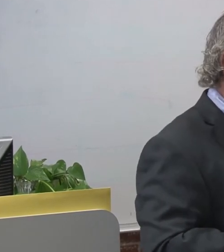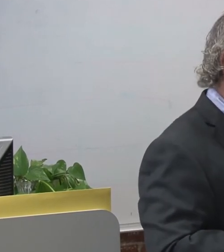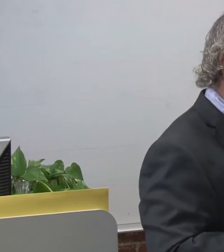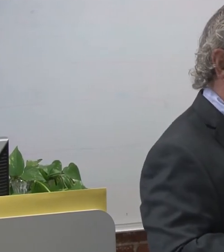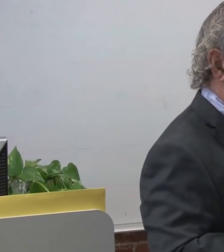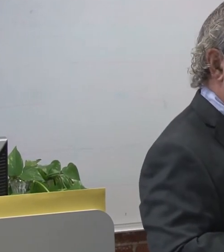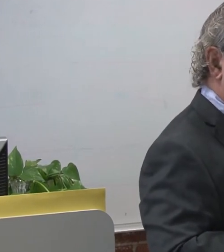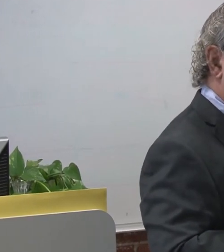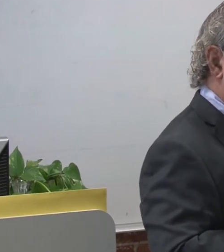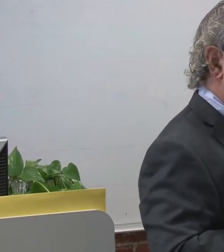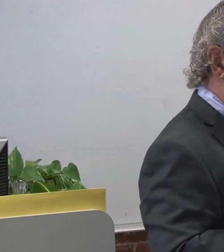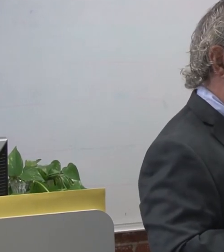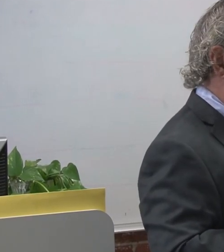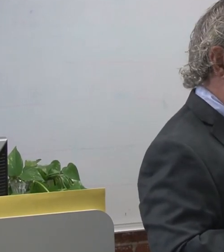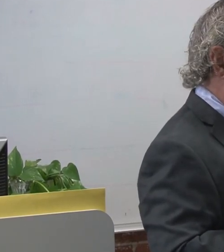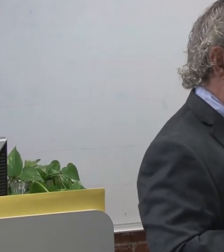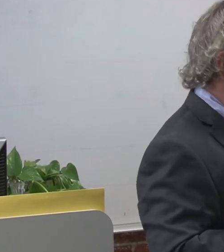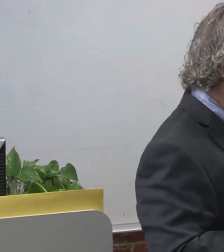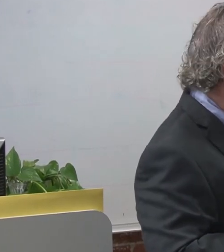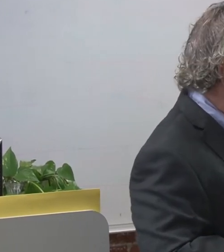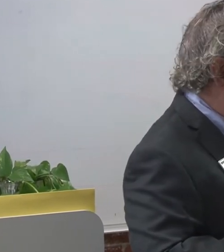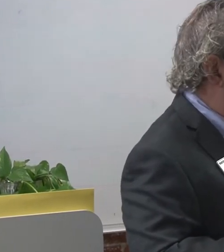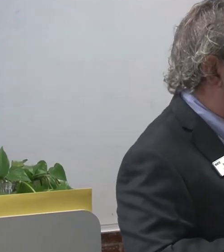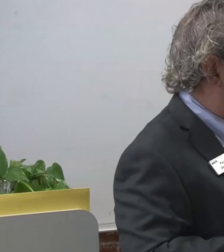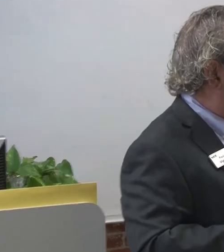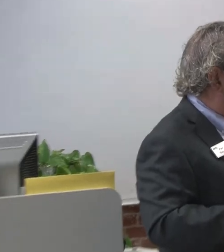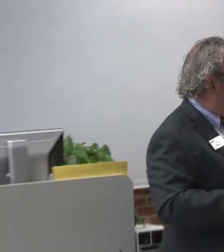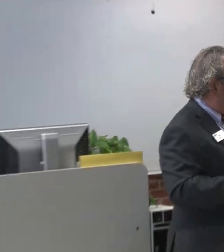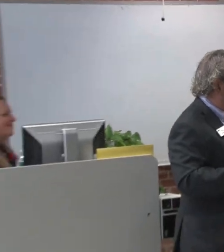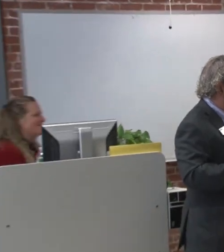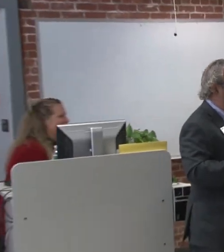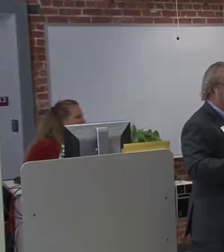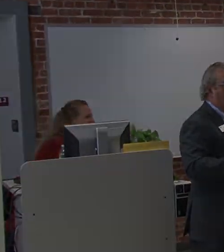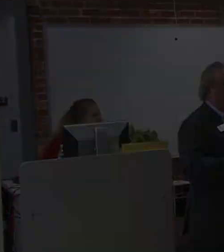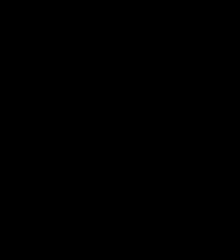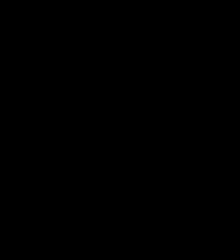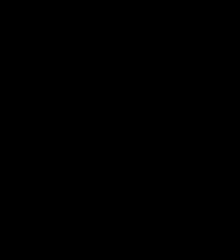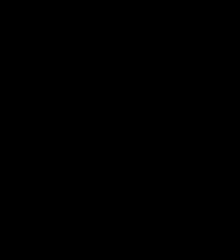want to walk around and see what goes on here, feel free to the workforce.